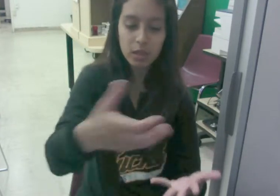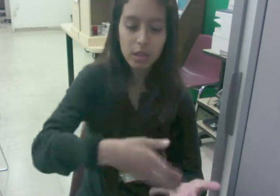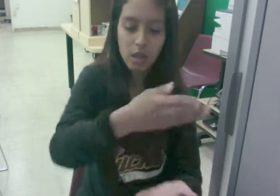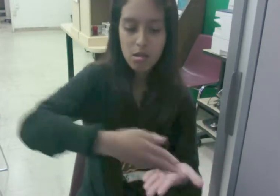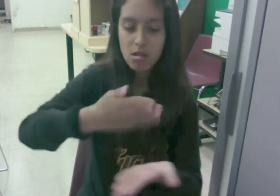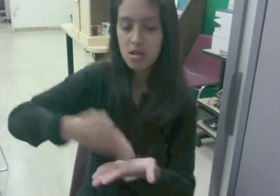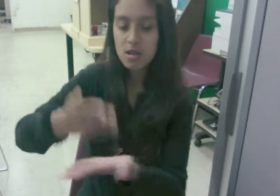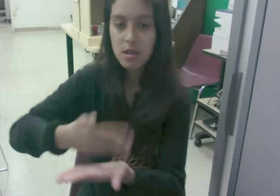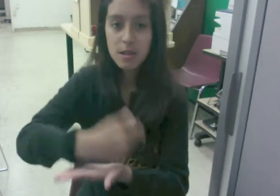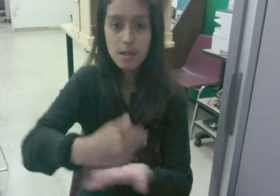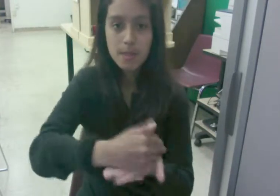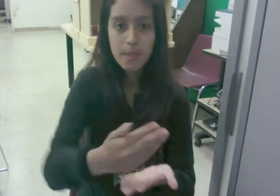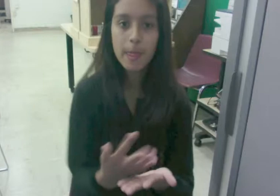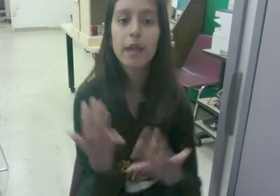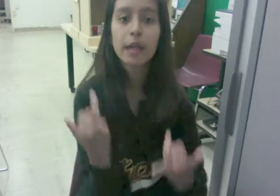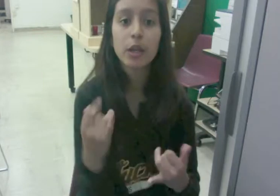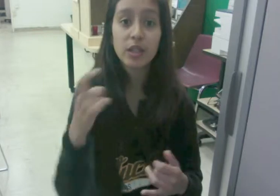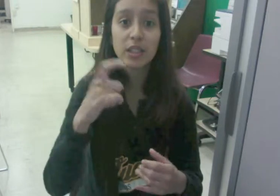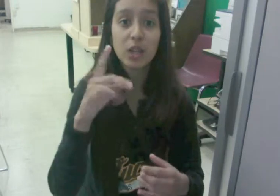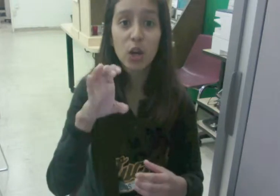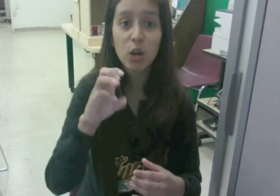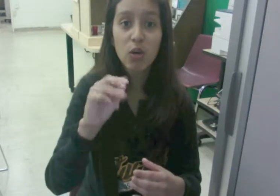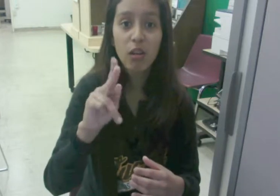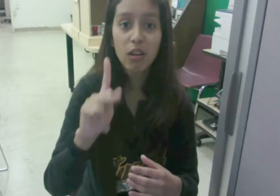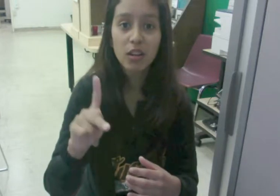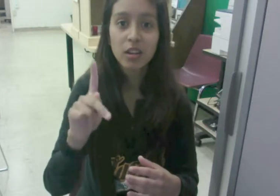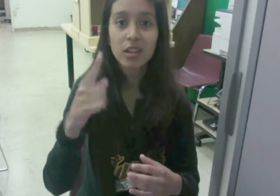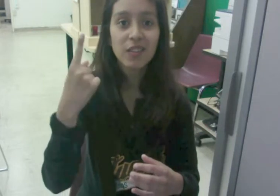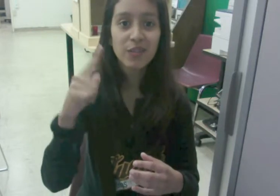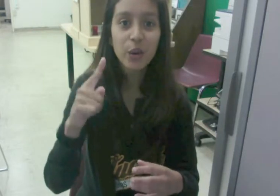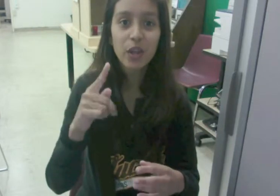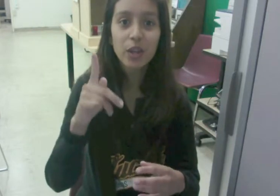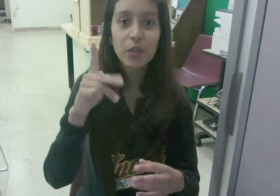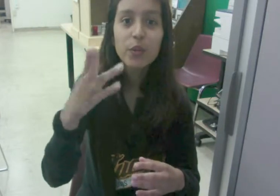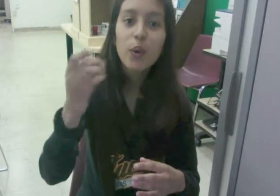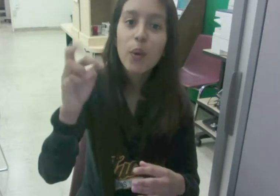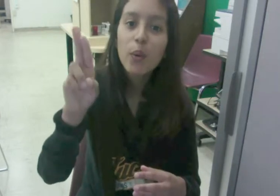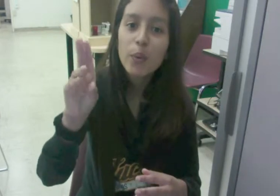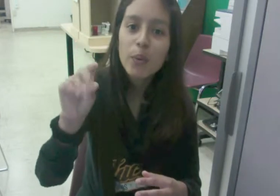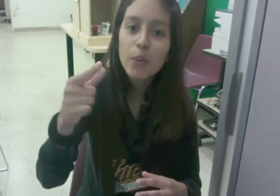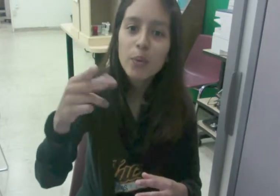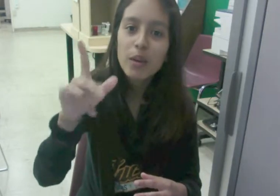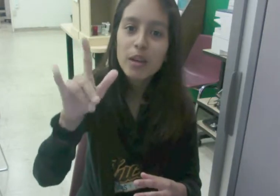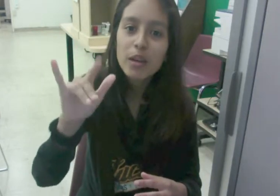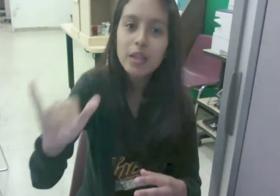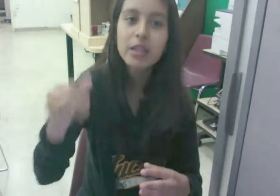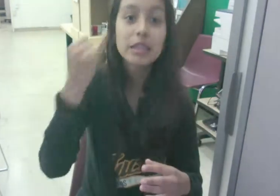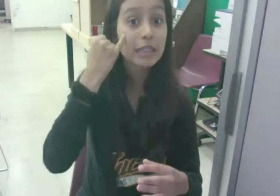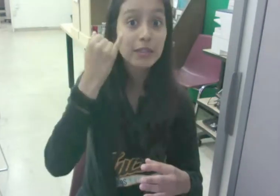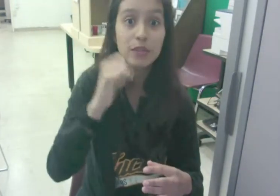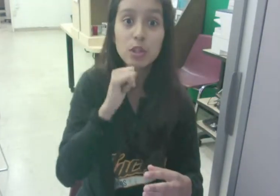And you should cook it and make sure it's thoroughly cooked, because if it's a little raw in the middle, you could get very sick.